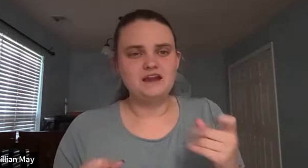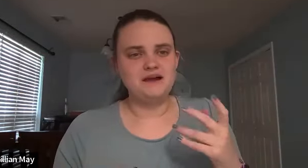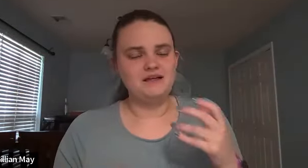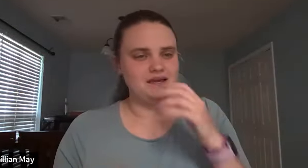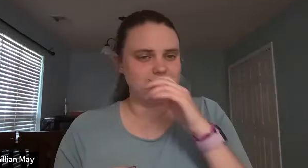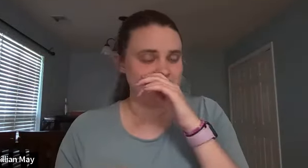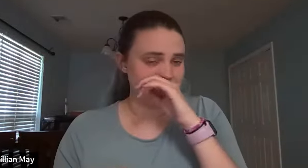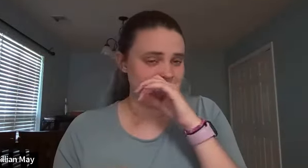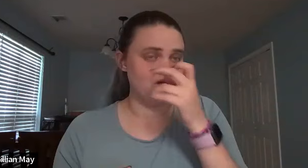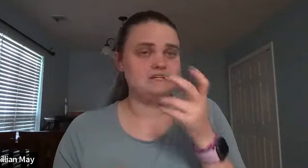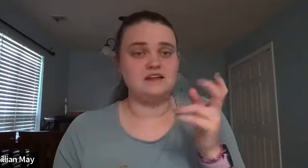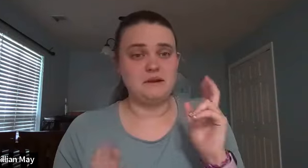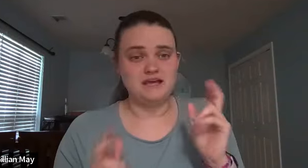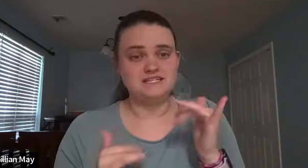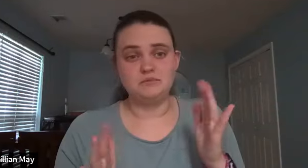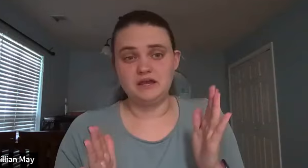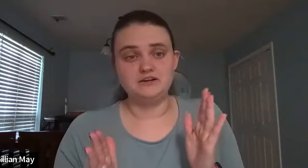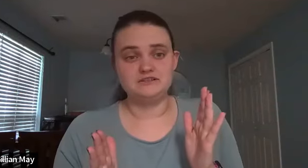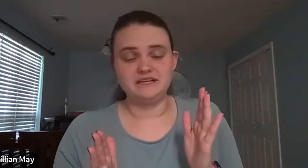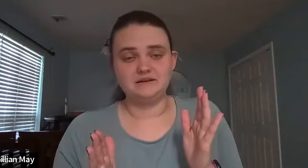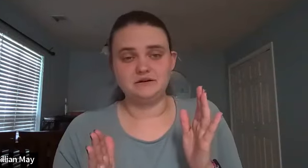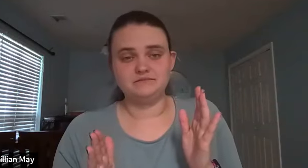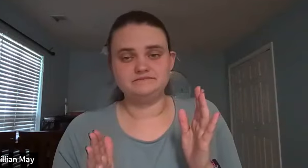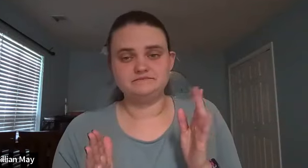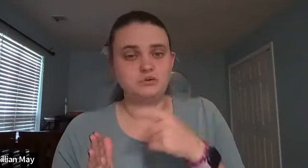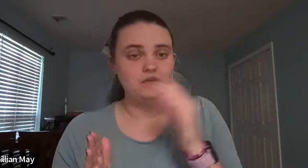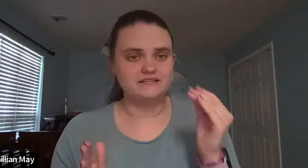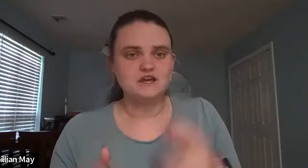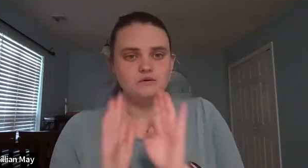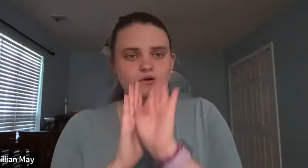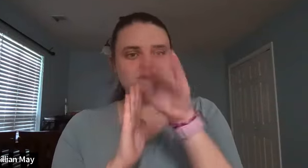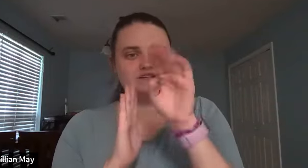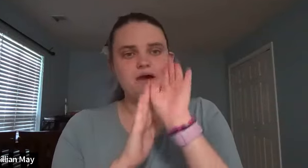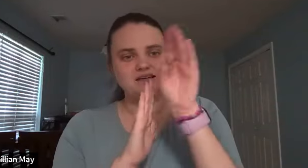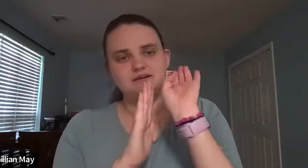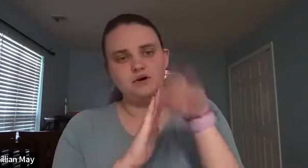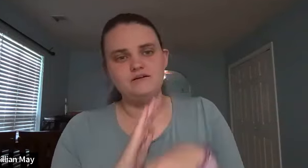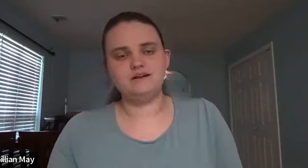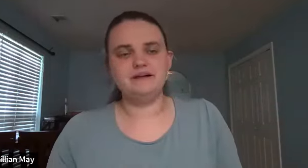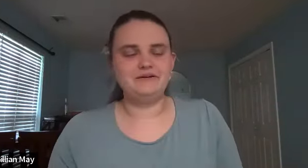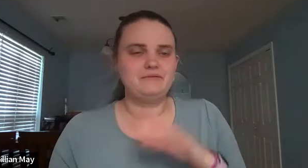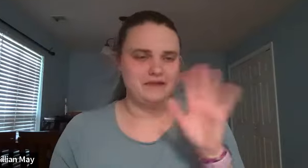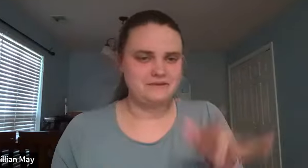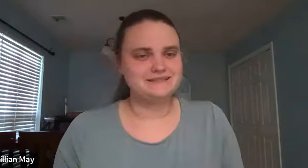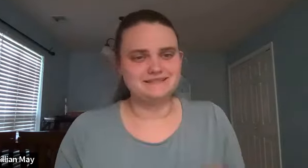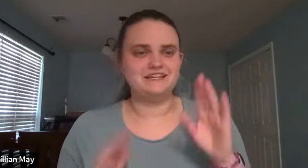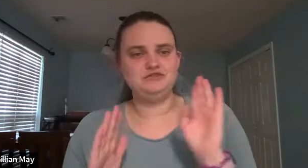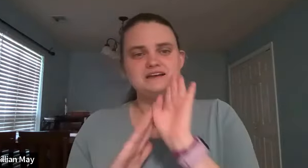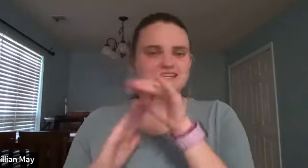my like, it's funny because a lot of my basketball players, like boys, will always go basketball. And I'm like, okay, well, that makes sense. Like you guys, that's